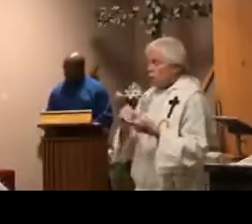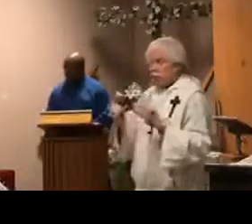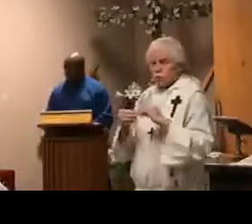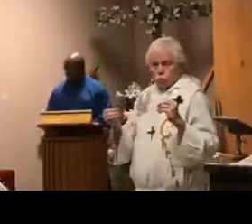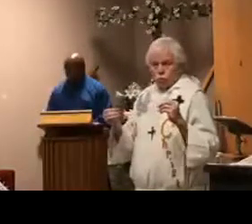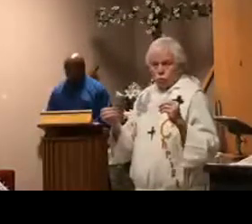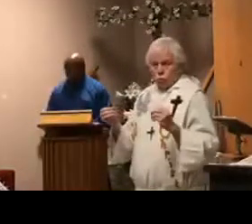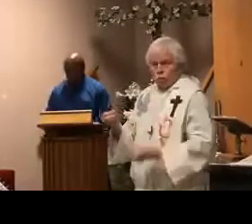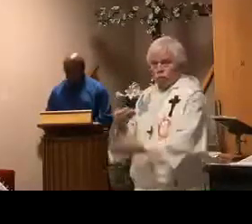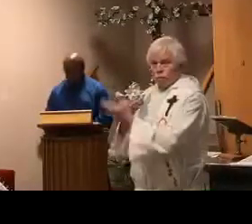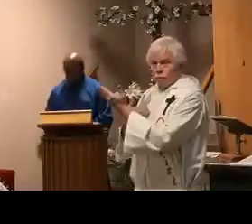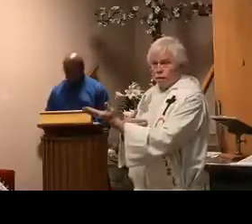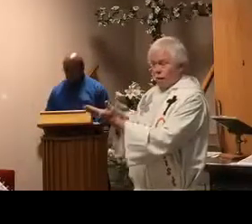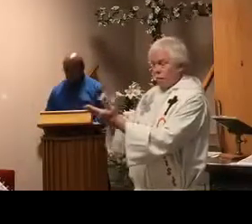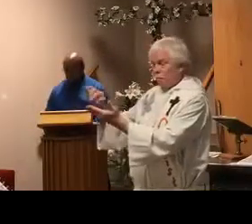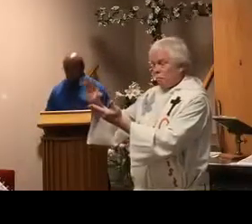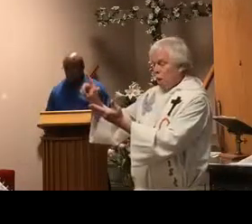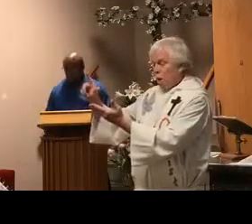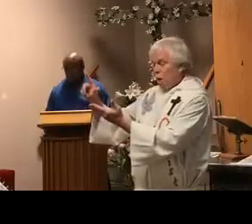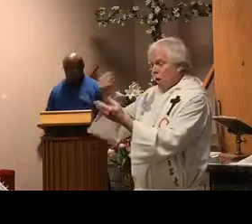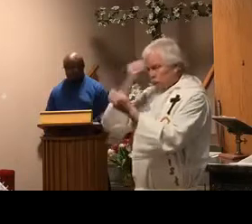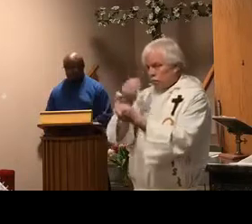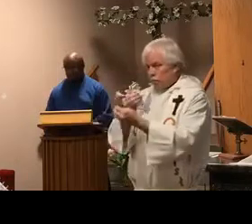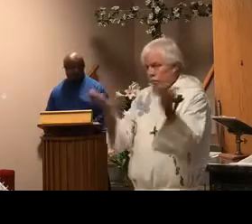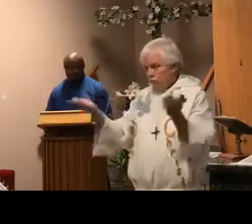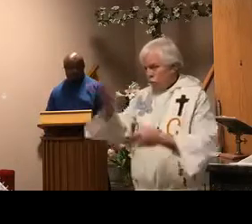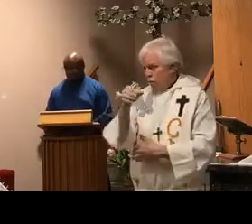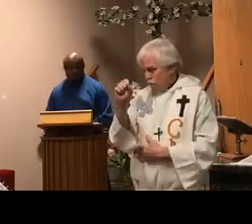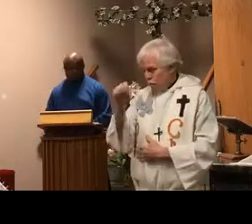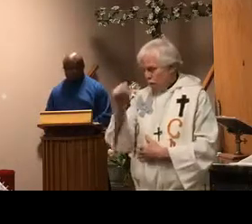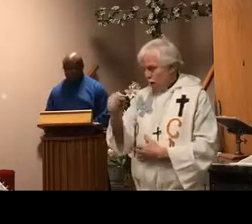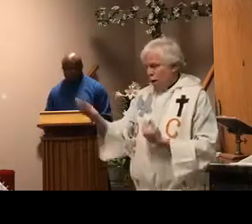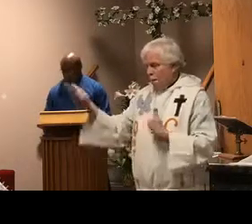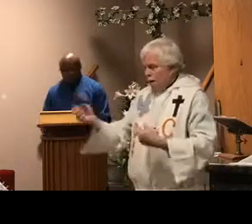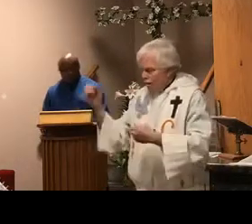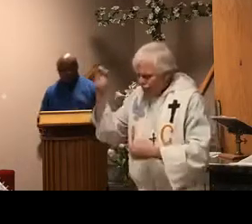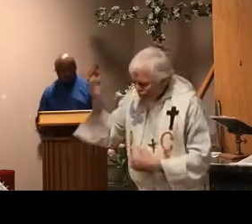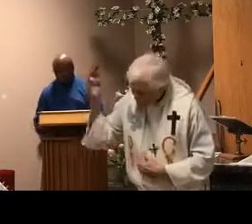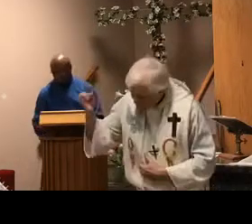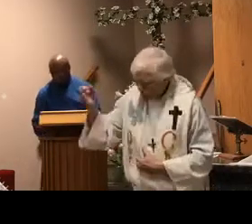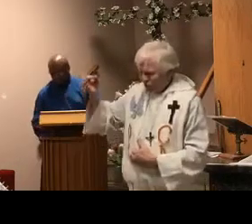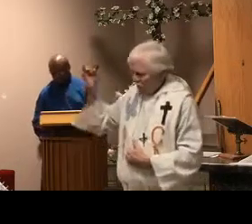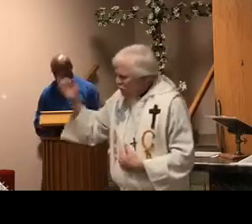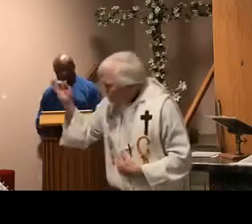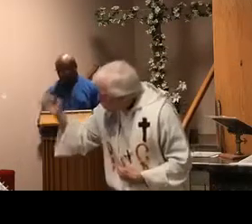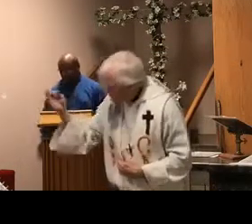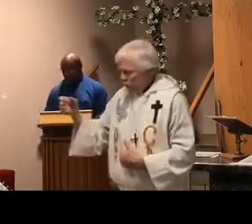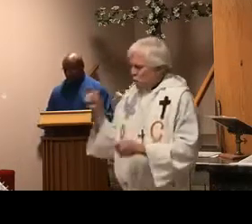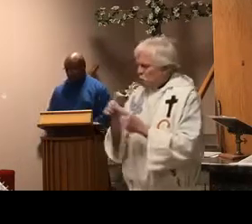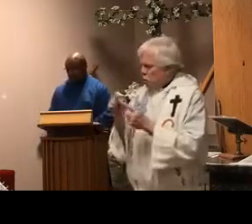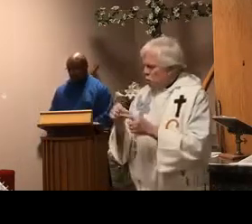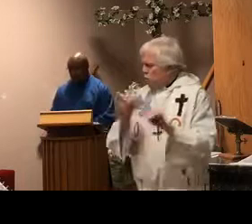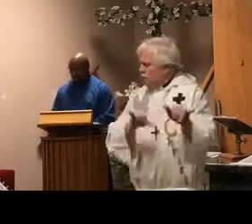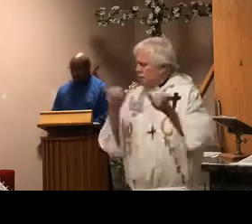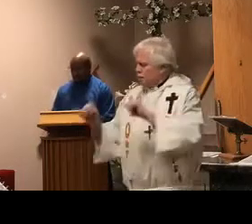about his good story of grace. Yes. I have preached this same story to you